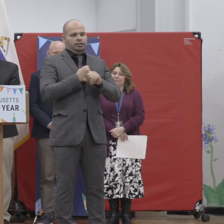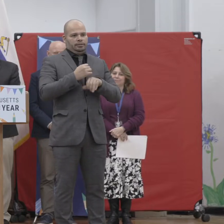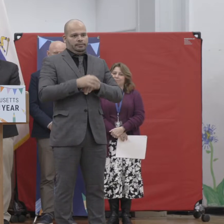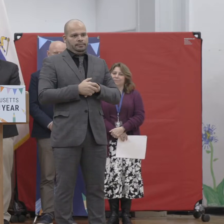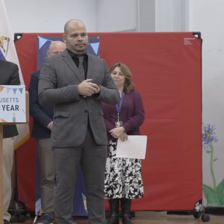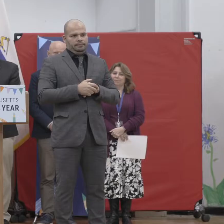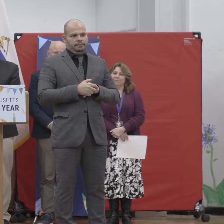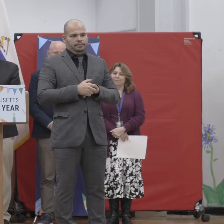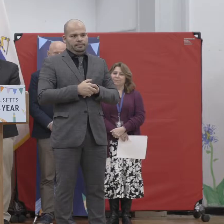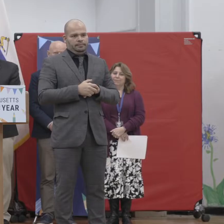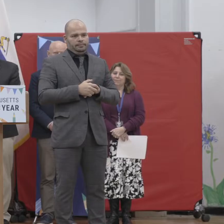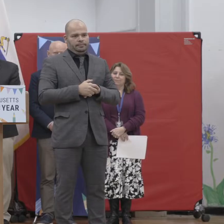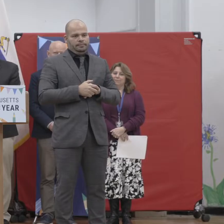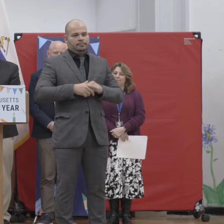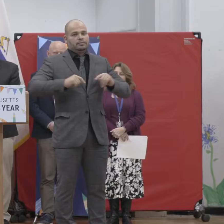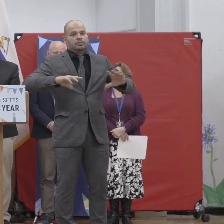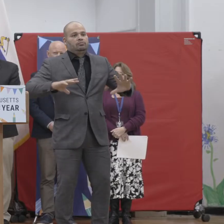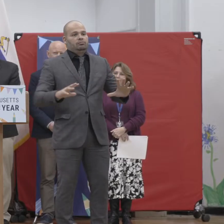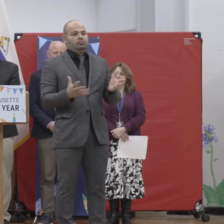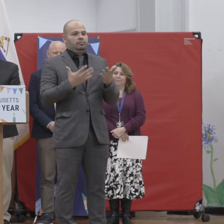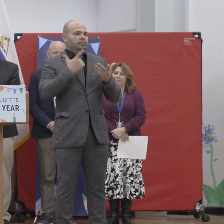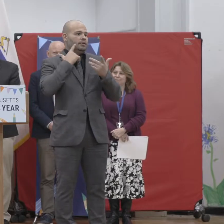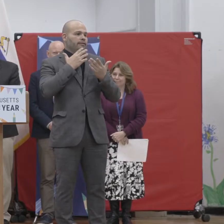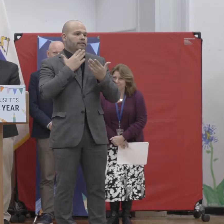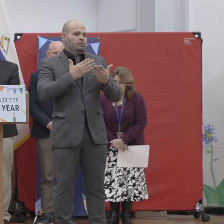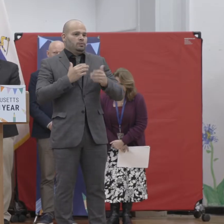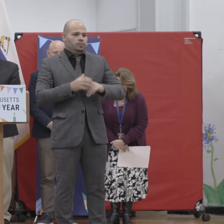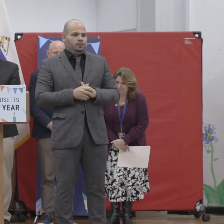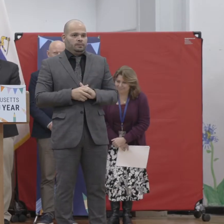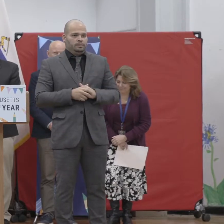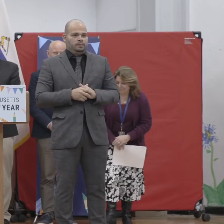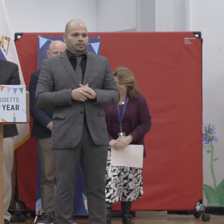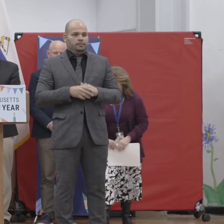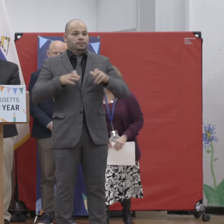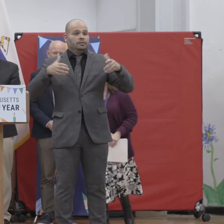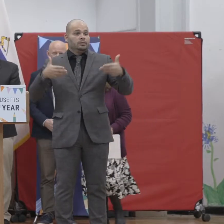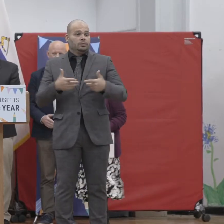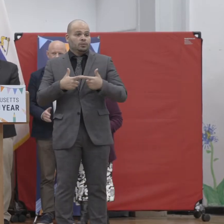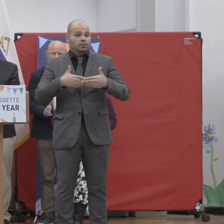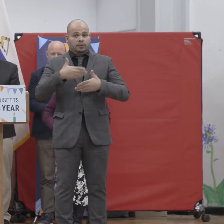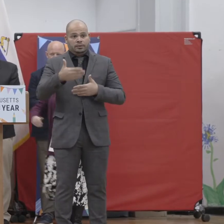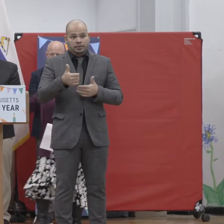do. Now, I'd like to invite Superintendent Skipper back to the podium.